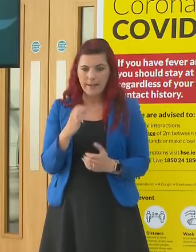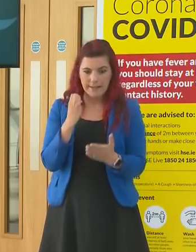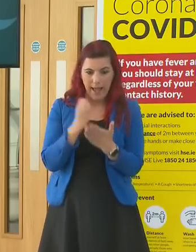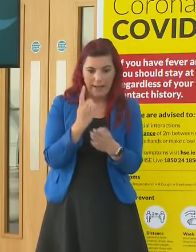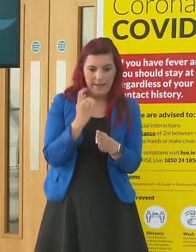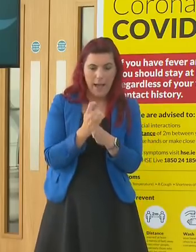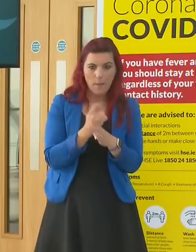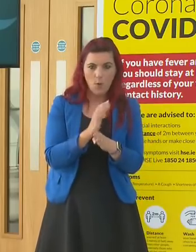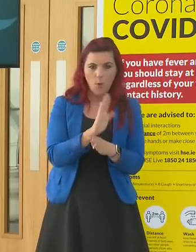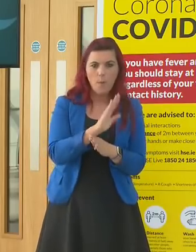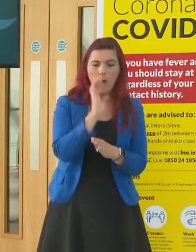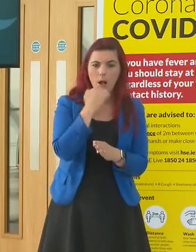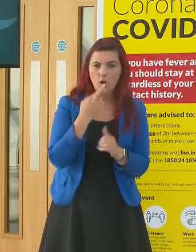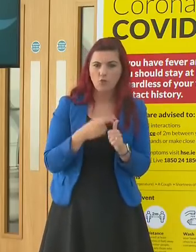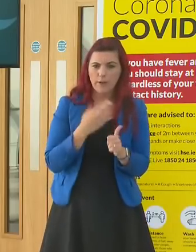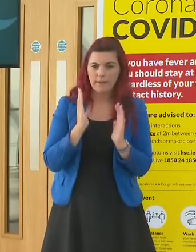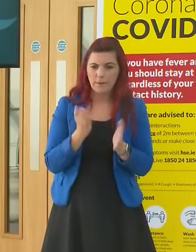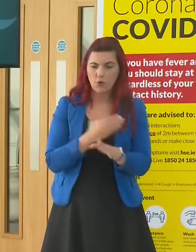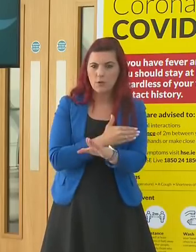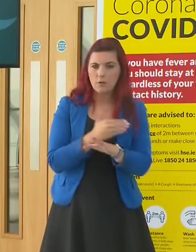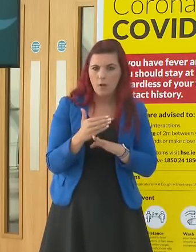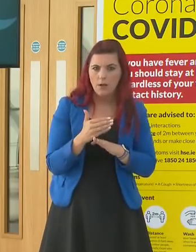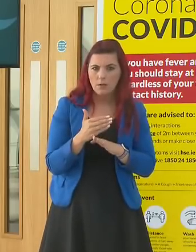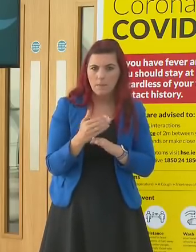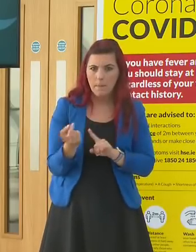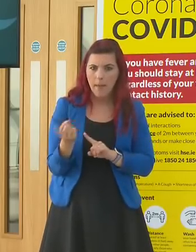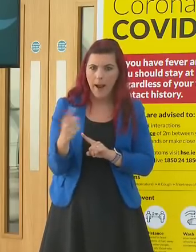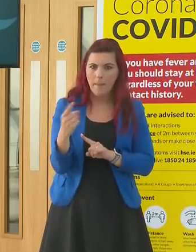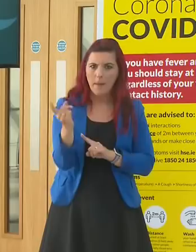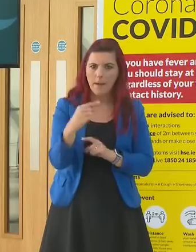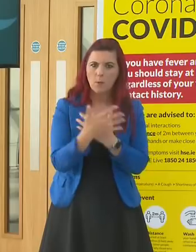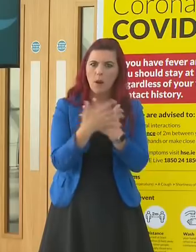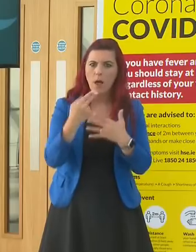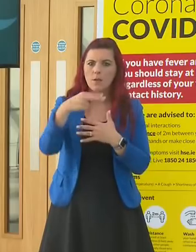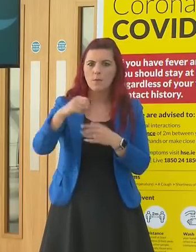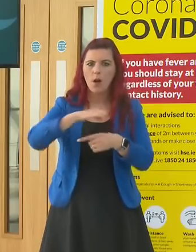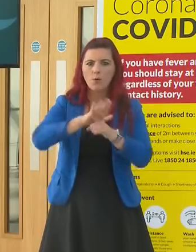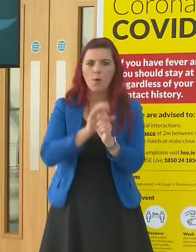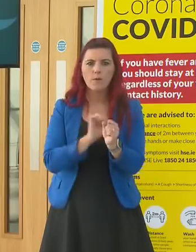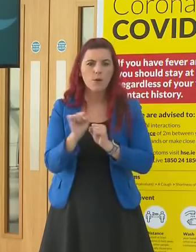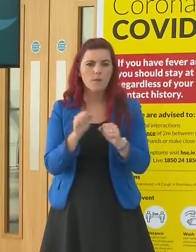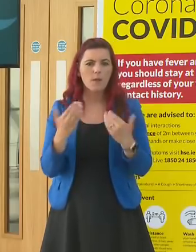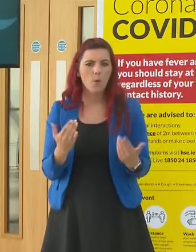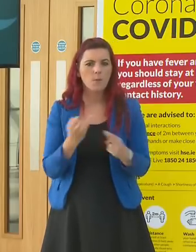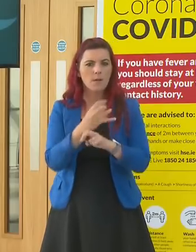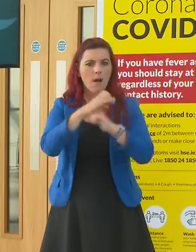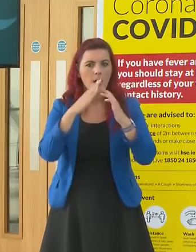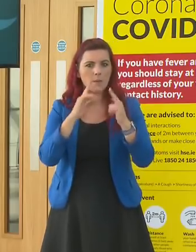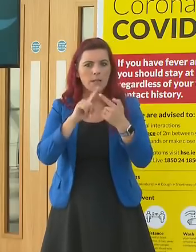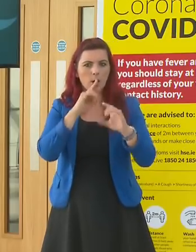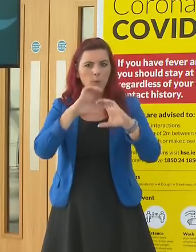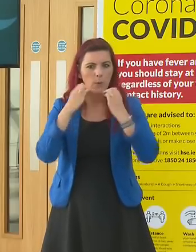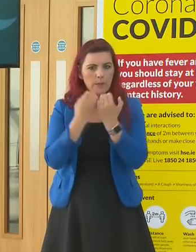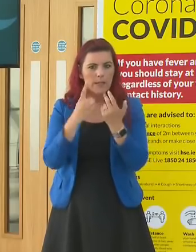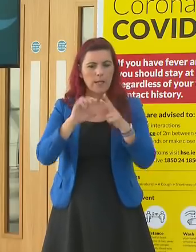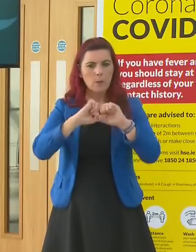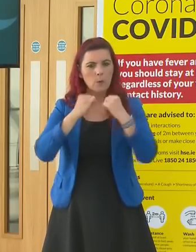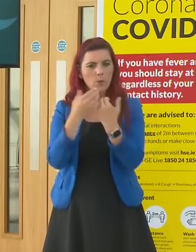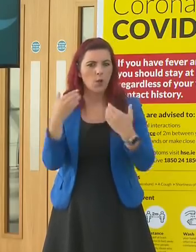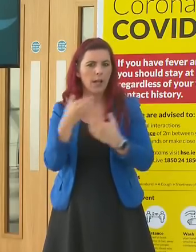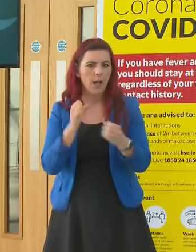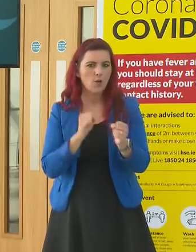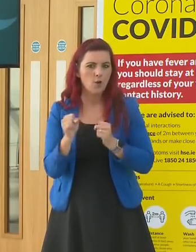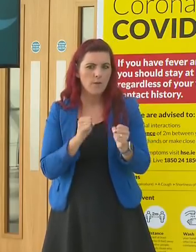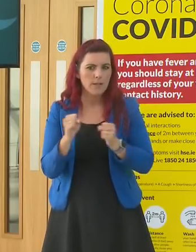already we have started to restore a significant level of non-COVID services. Our hospitals and our community and our social care services are